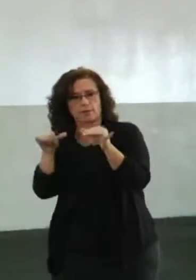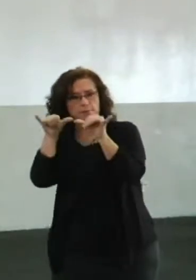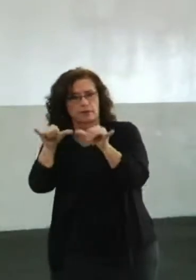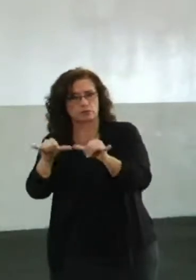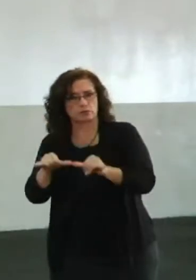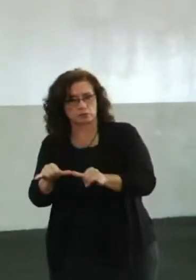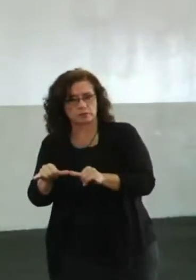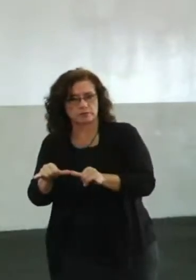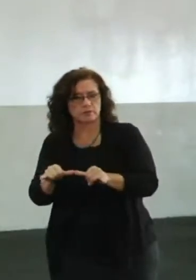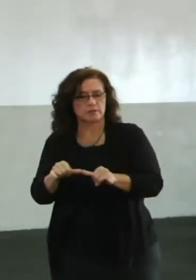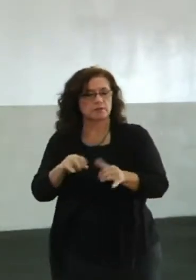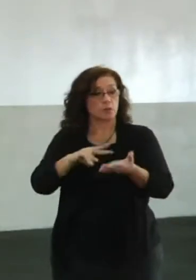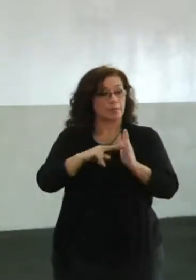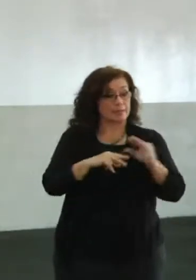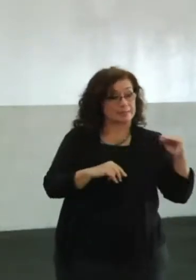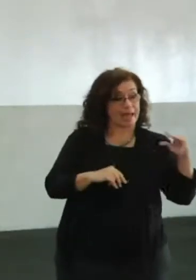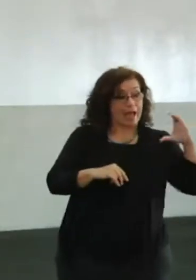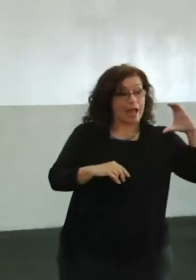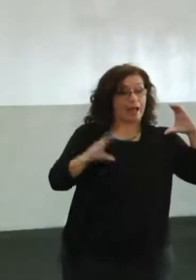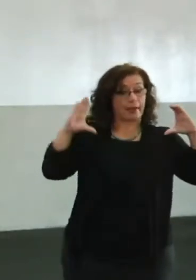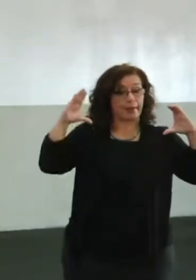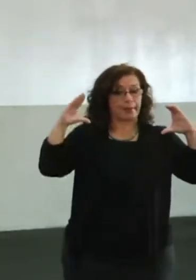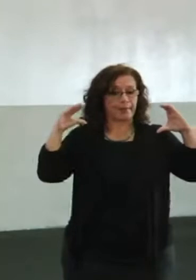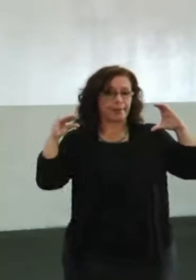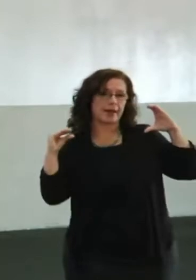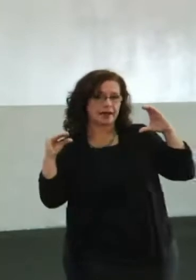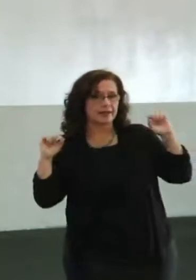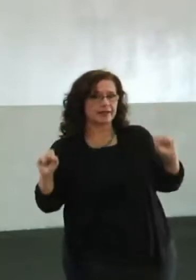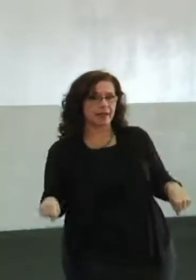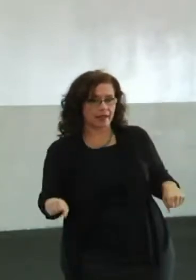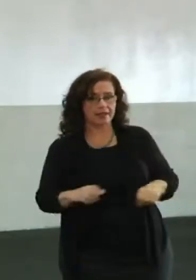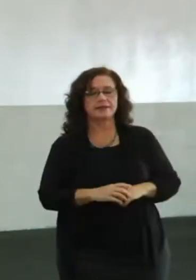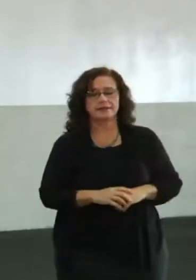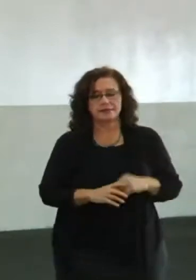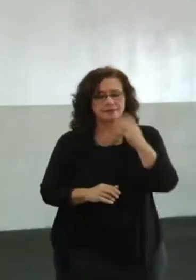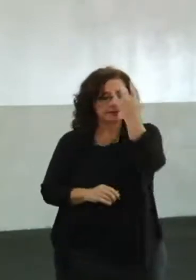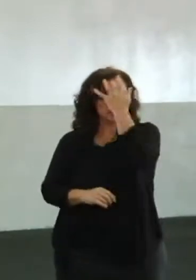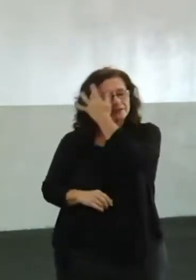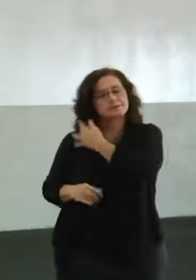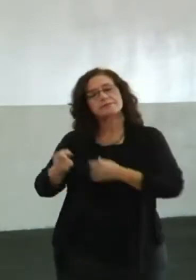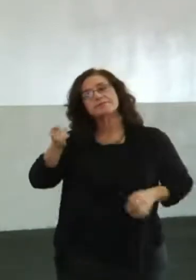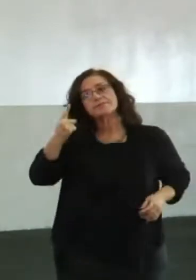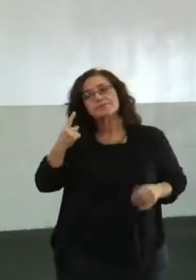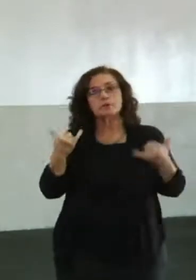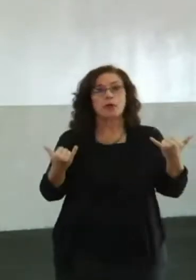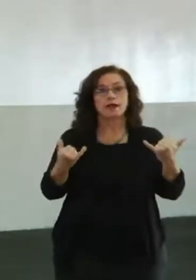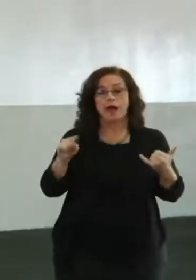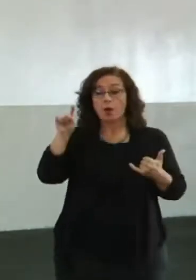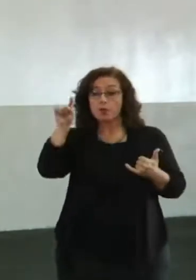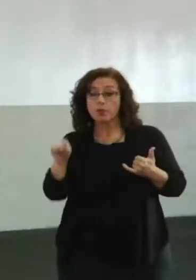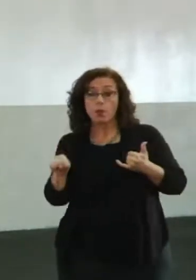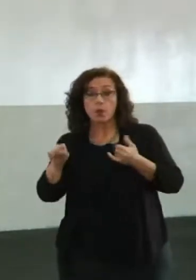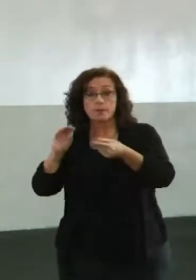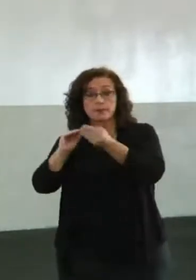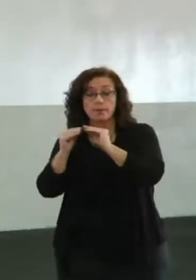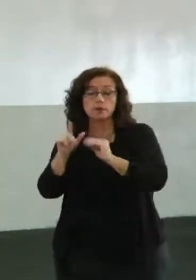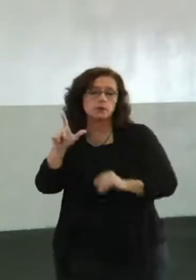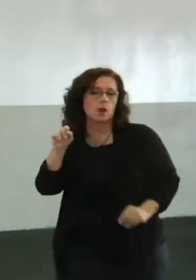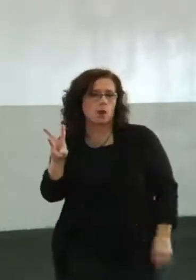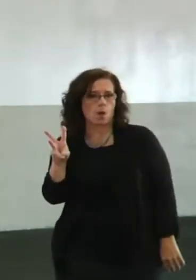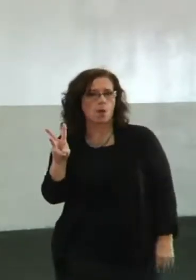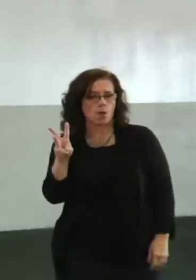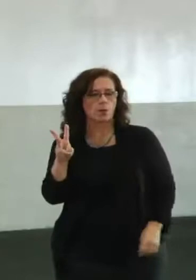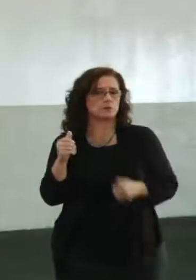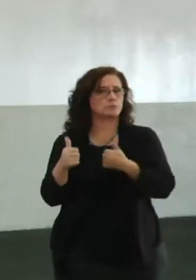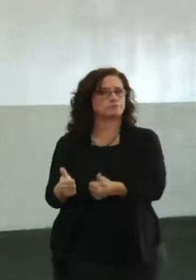is going to get those rates even lower. The good news right now is those rates are low, and that's a tribute to the work that all of you are doing, but those rates will